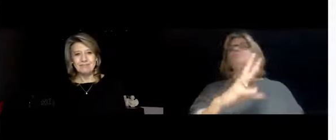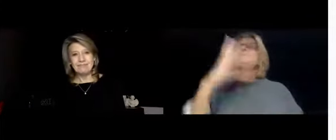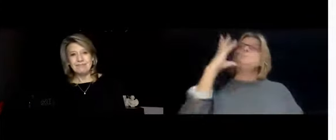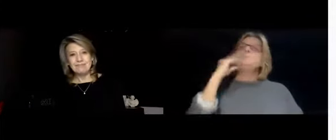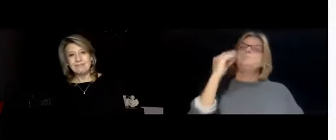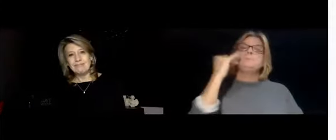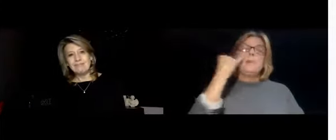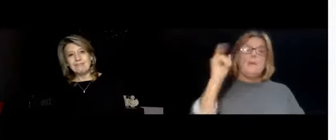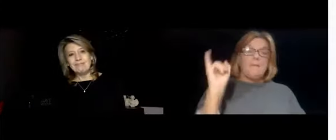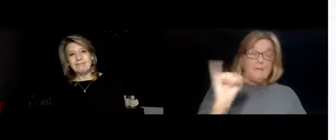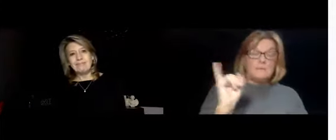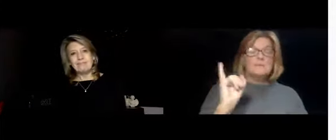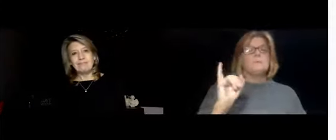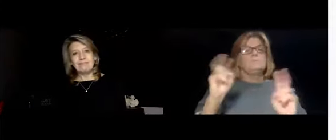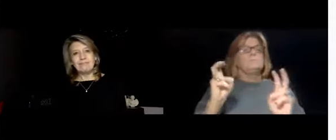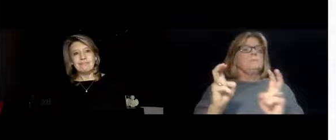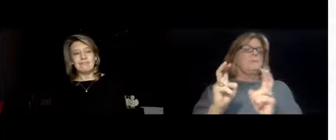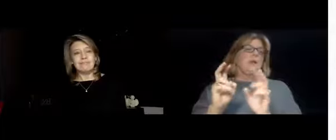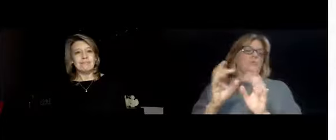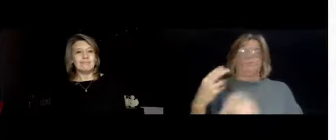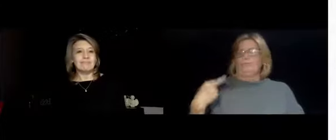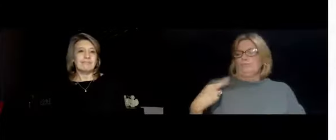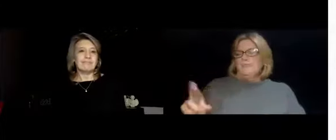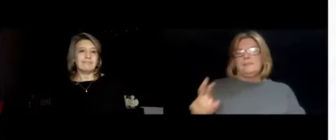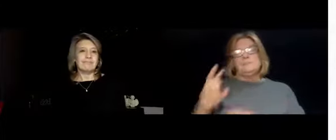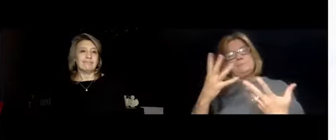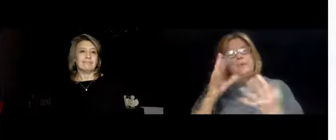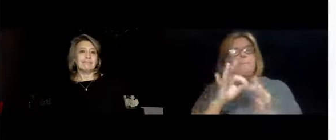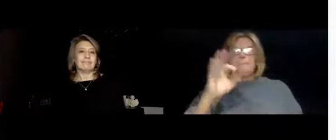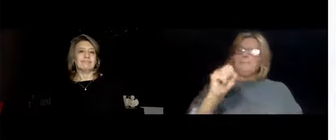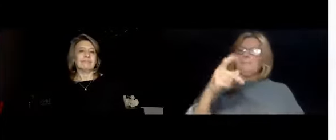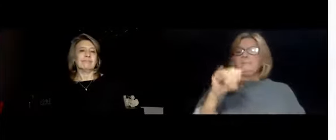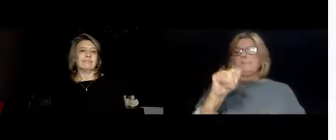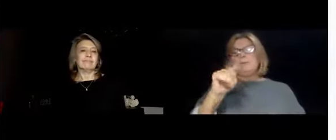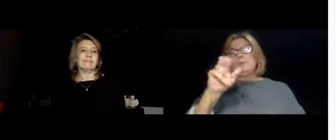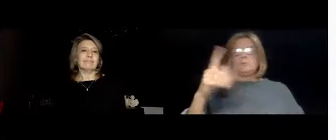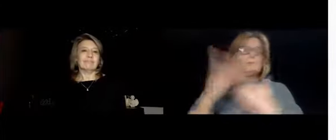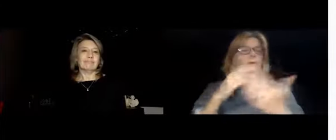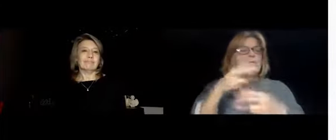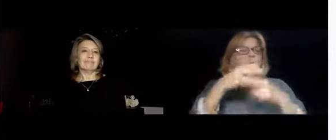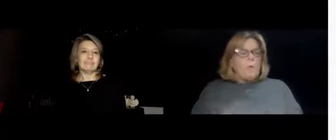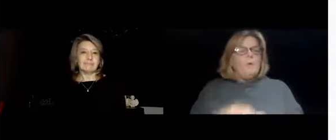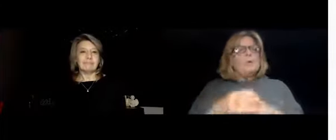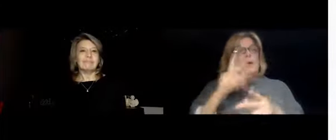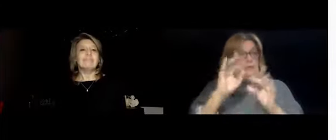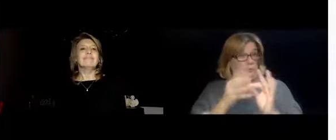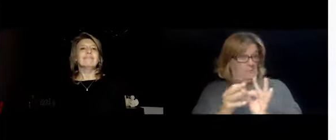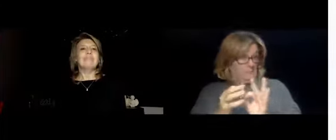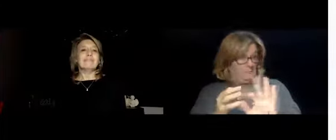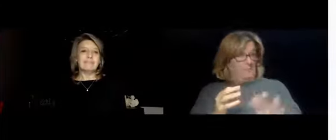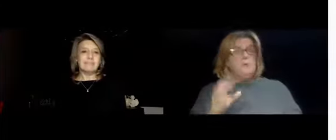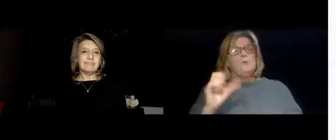Debra, I would like for you to give us a little bit of about your history as far as religious or